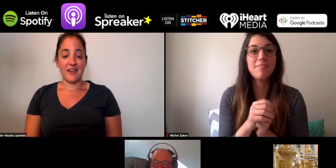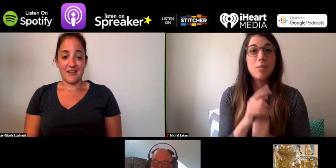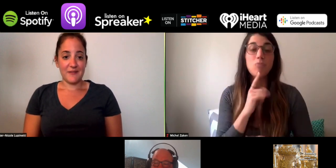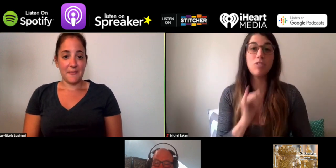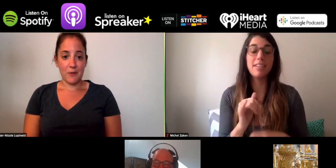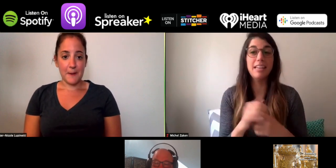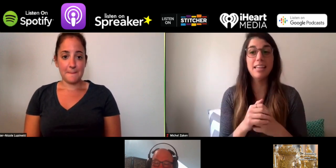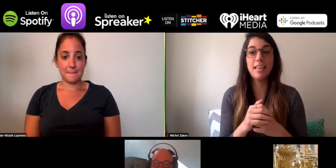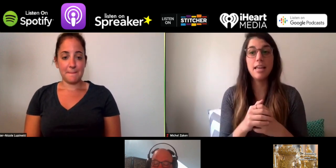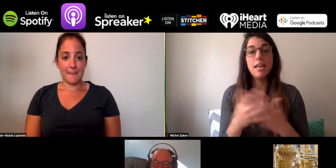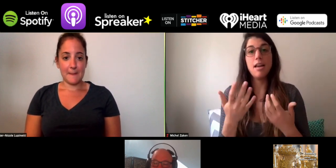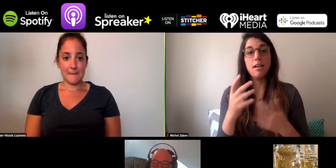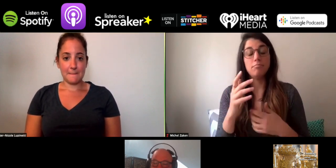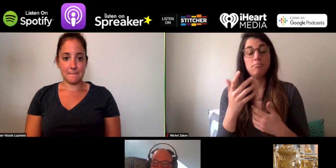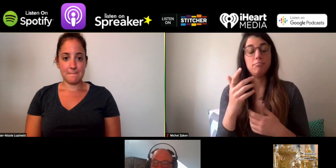Yeah, okay.